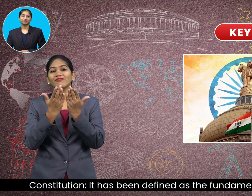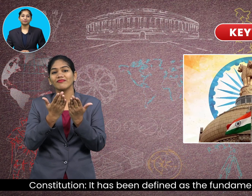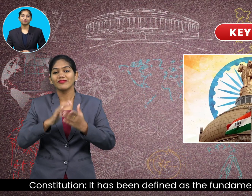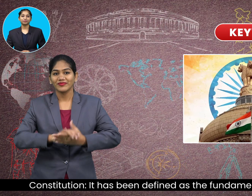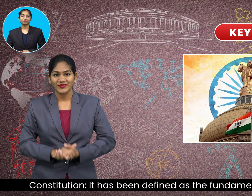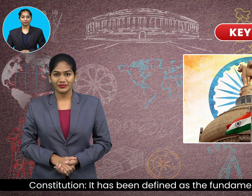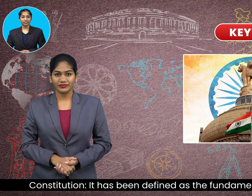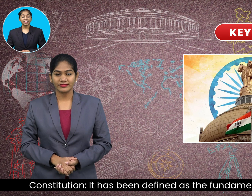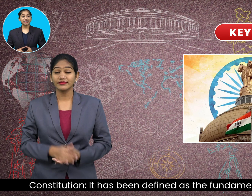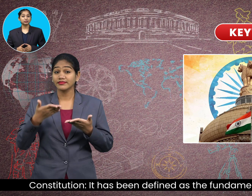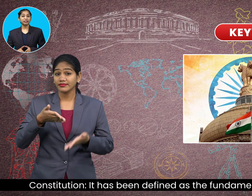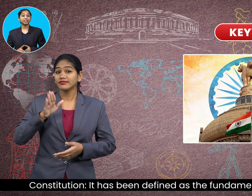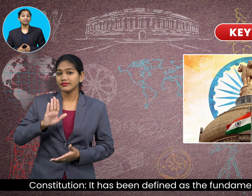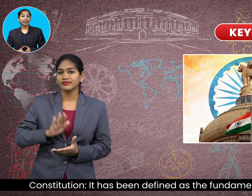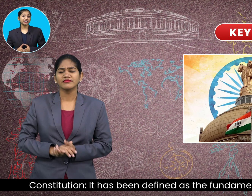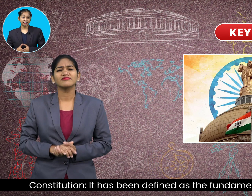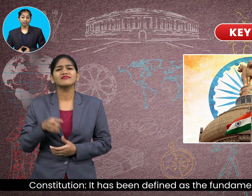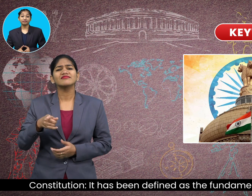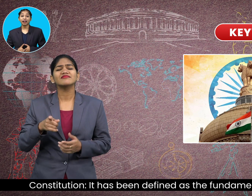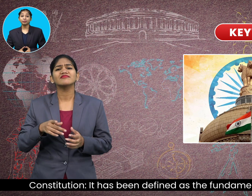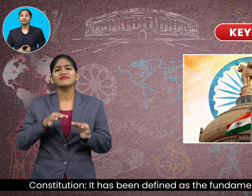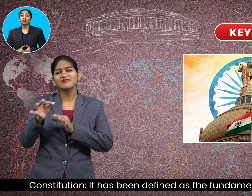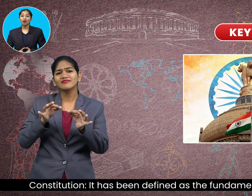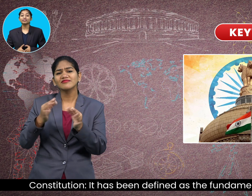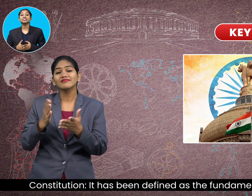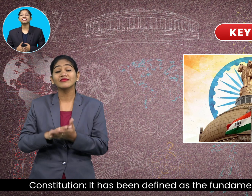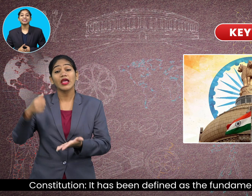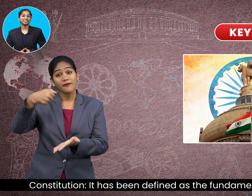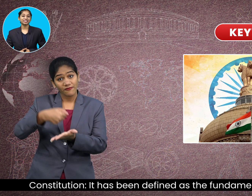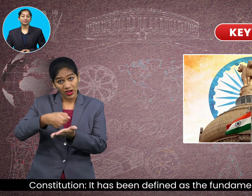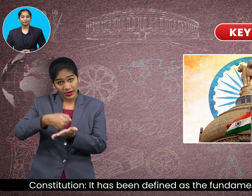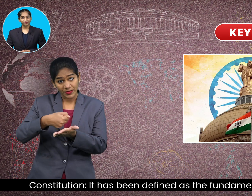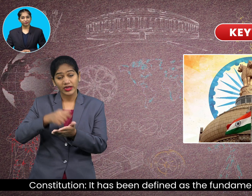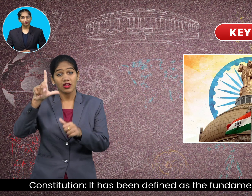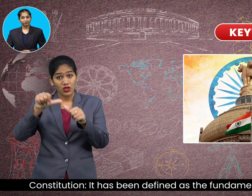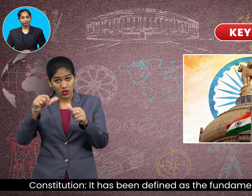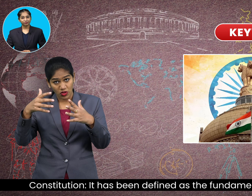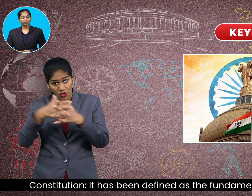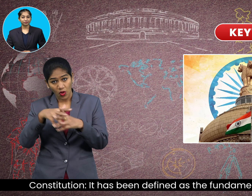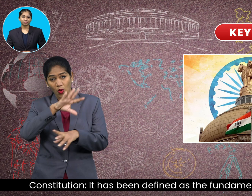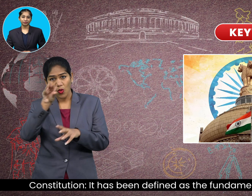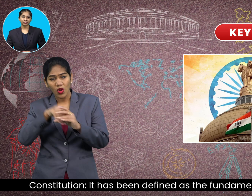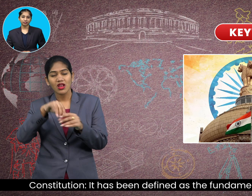Constitution. It has been defined as the fundamental law of a state.